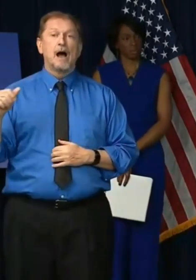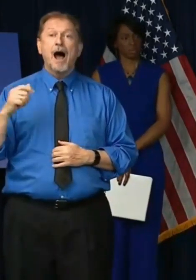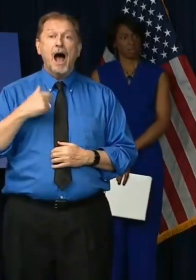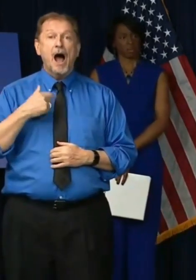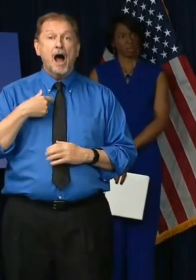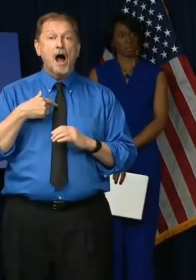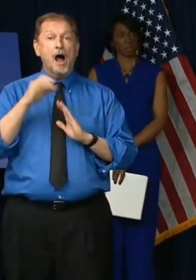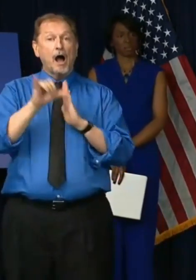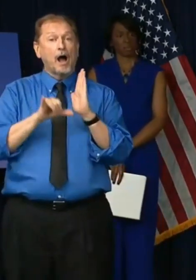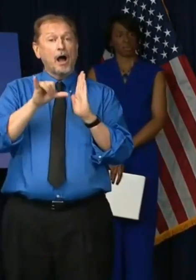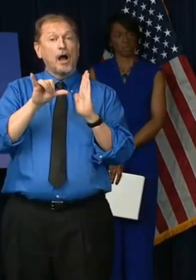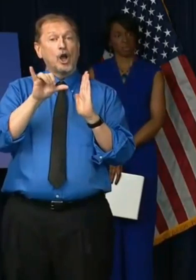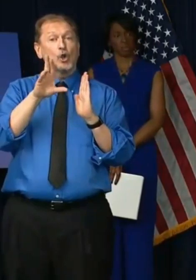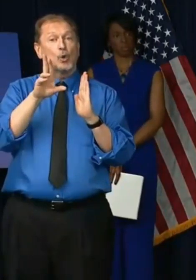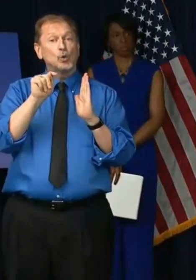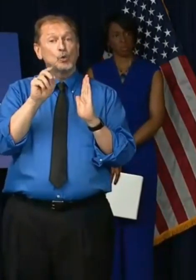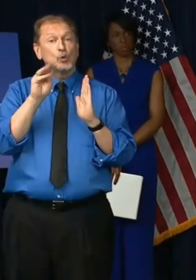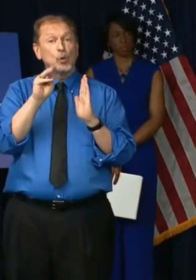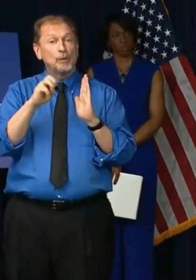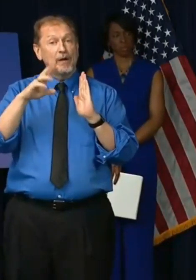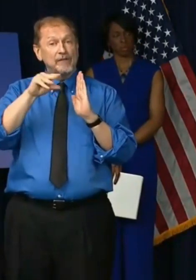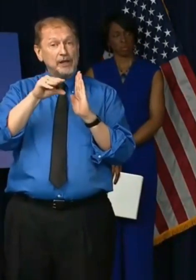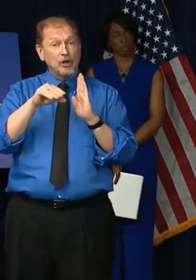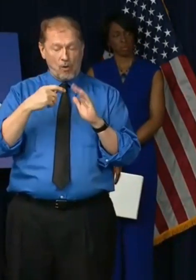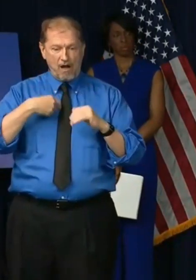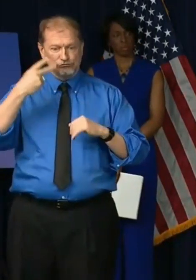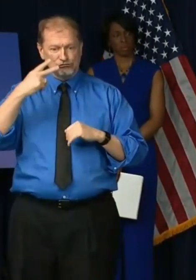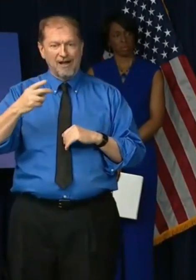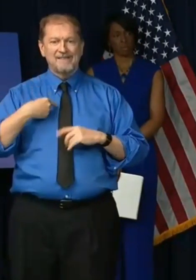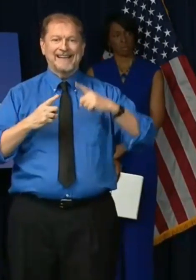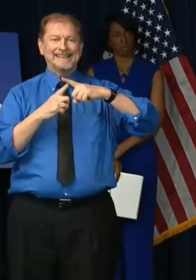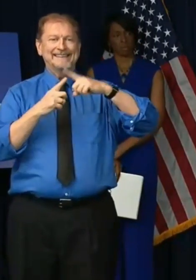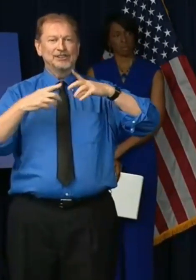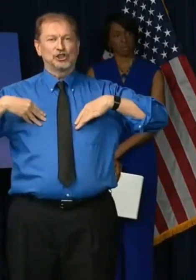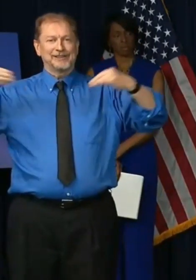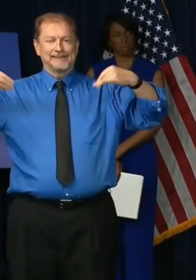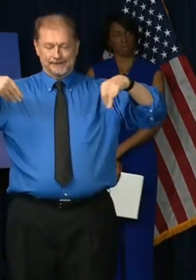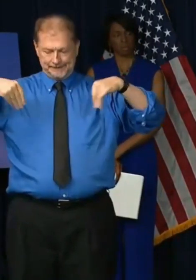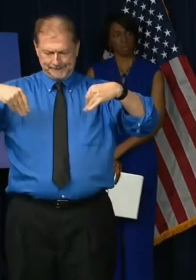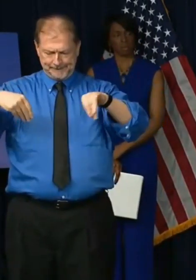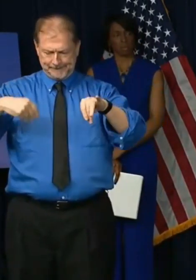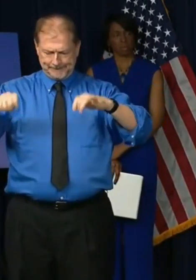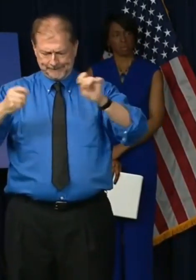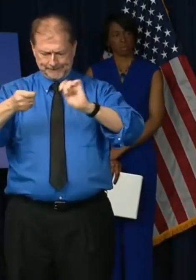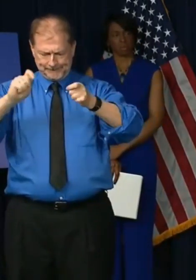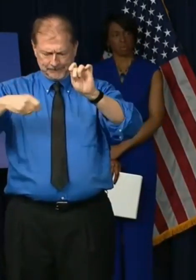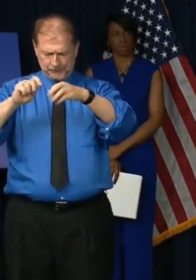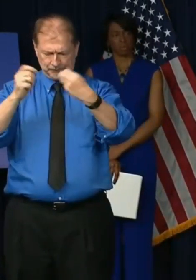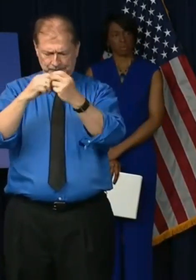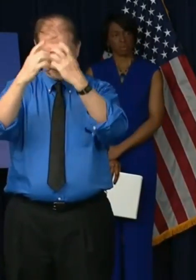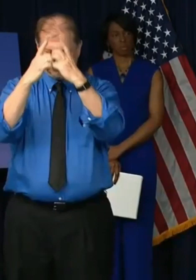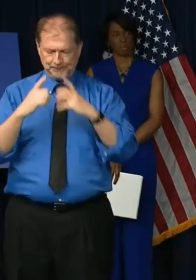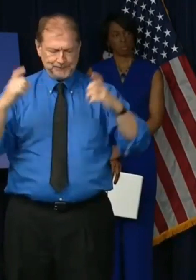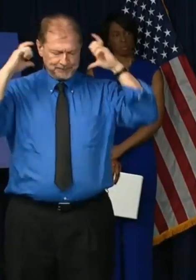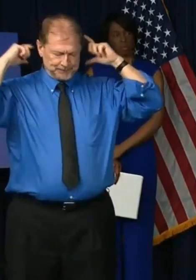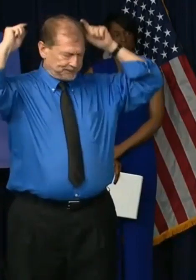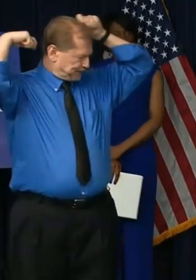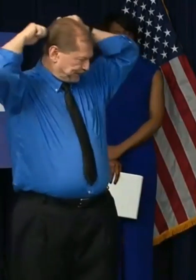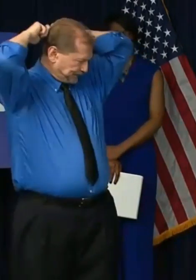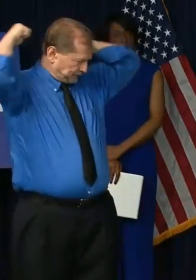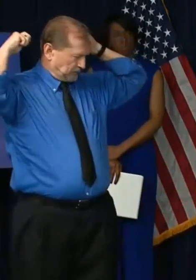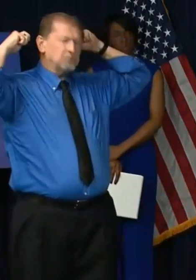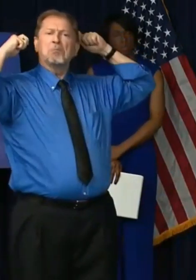video of how somebody can take a T-shirt and use it to make a mask with, tying it behind their